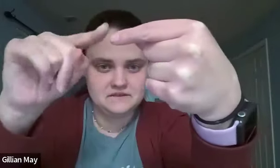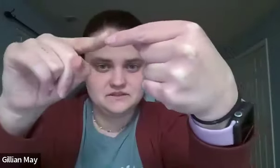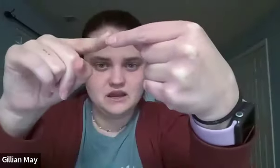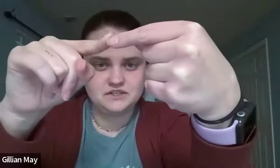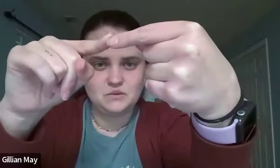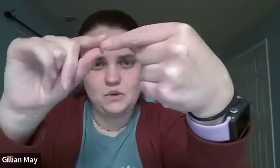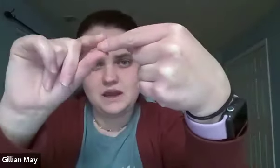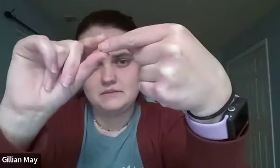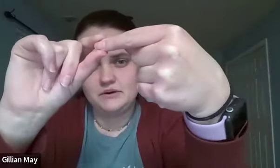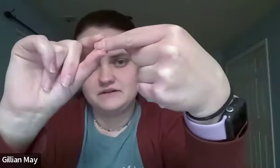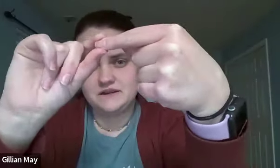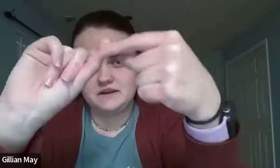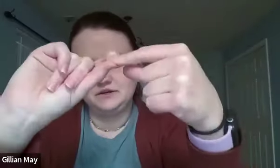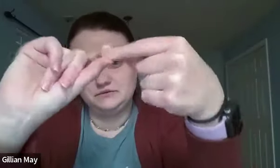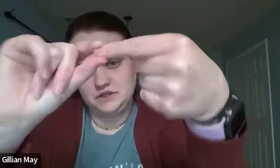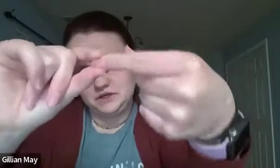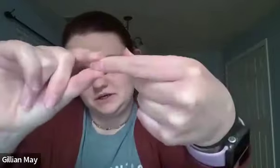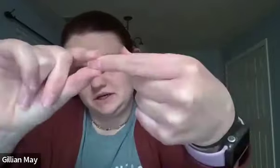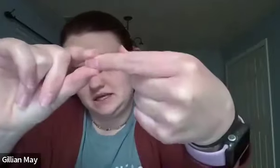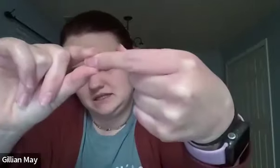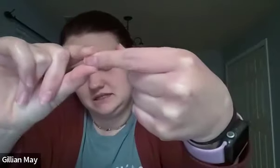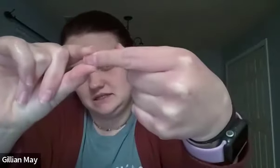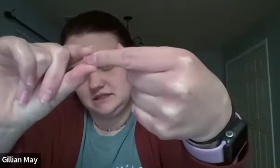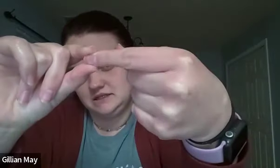So you have just the 1 pointer finger and you'll turn it.